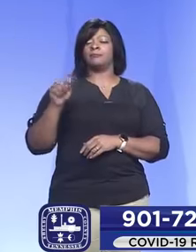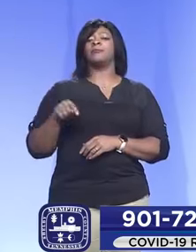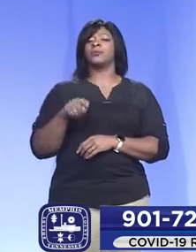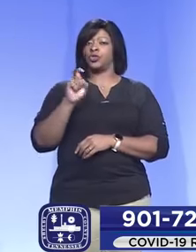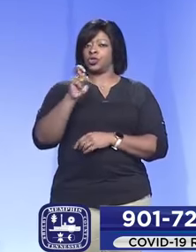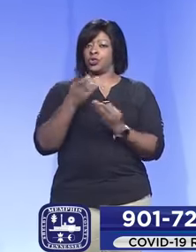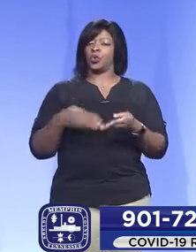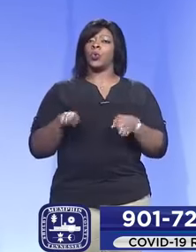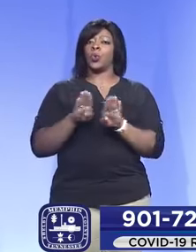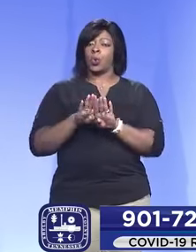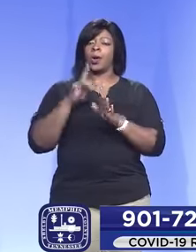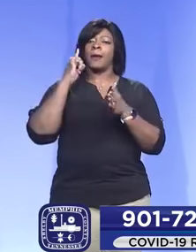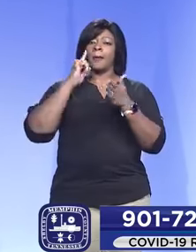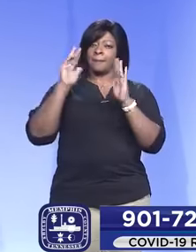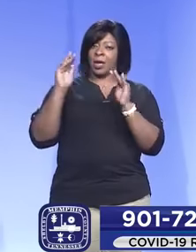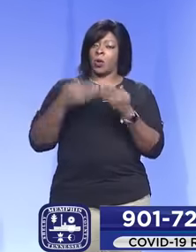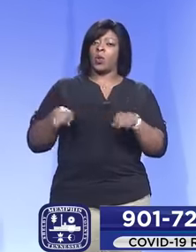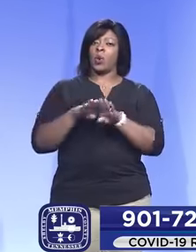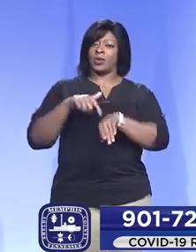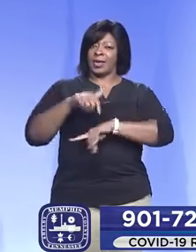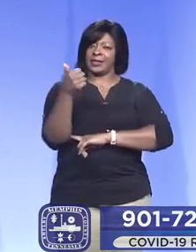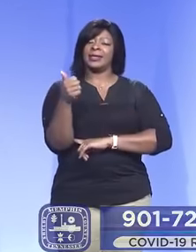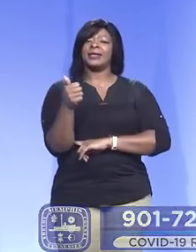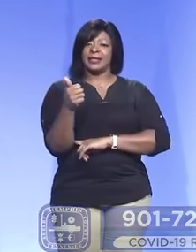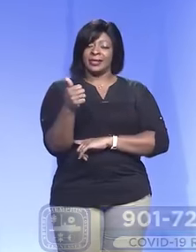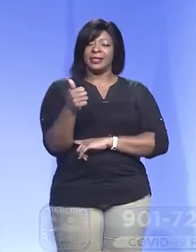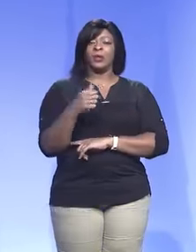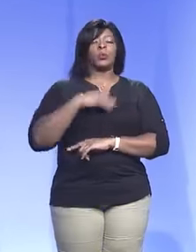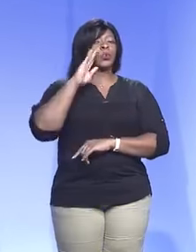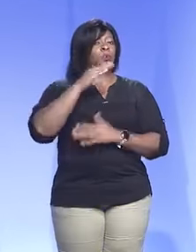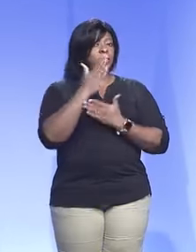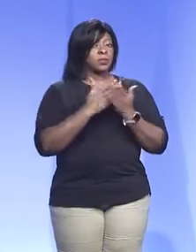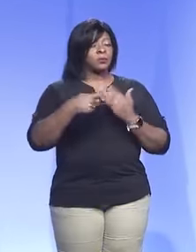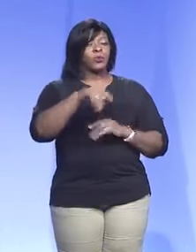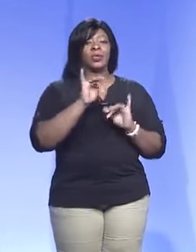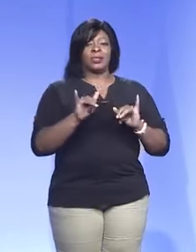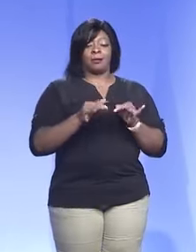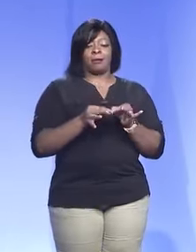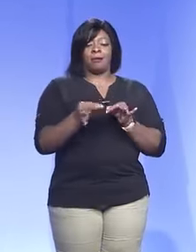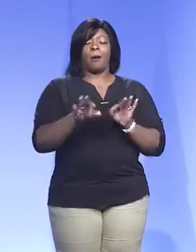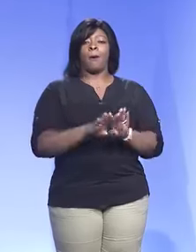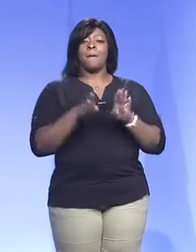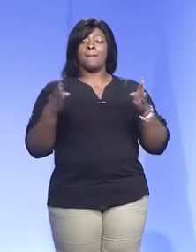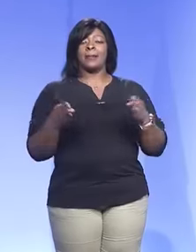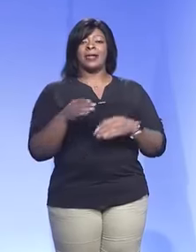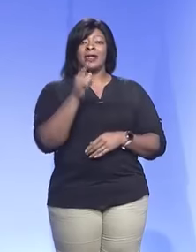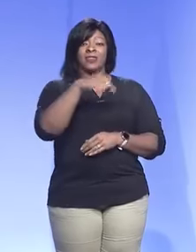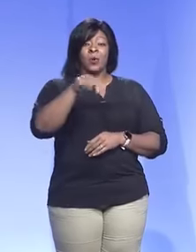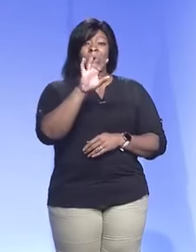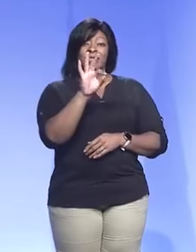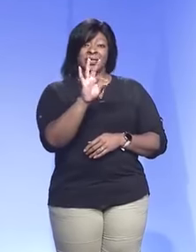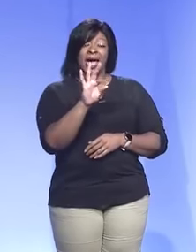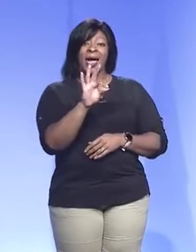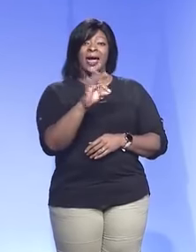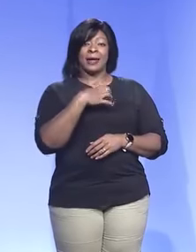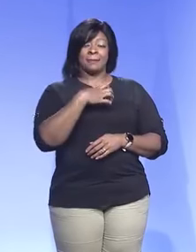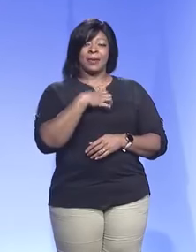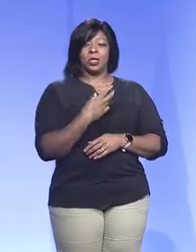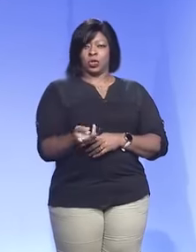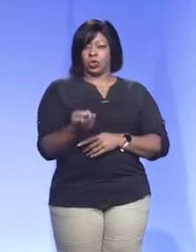restaurants, are expected to close. And we know that some of those are staying open. Of those 9, 2